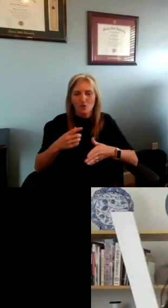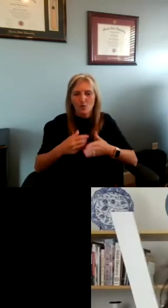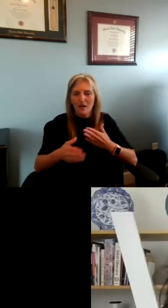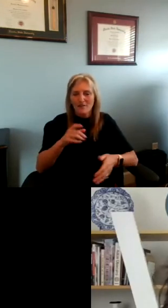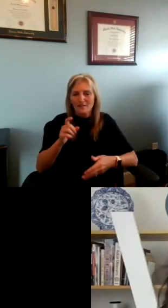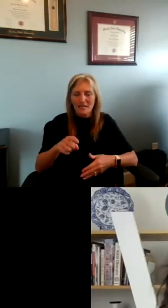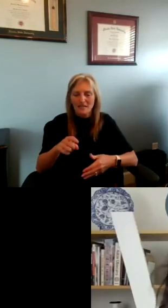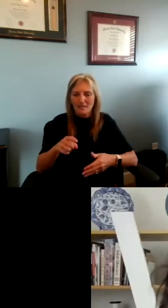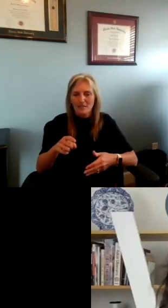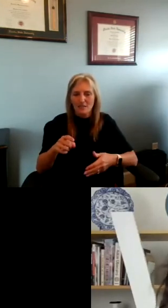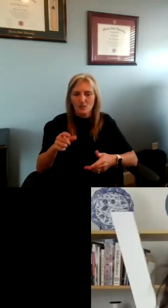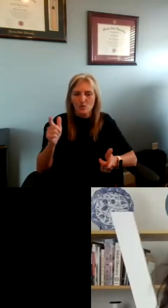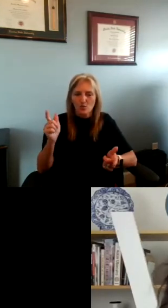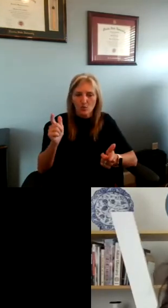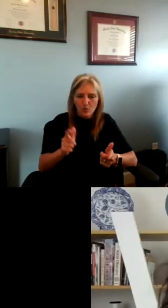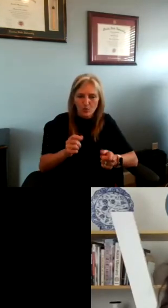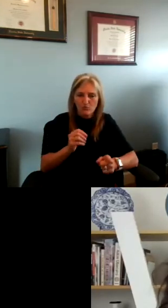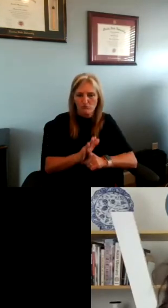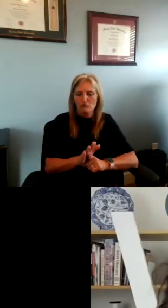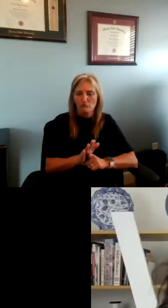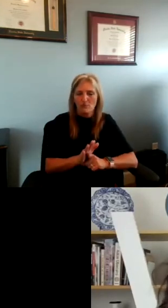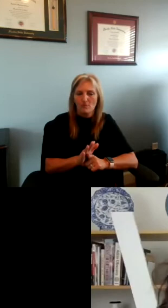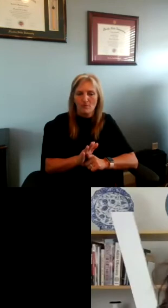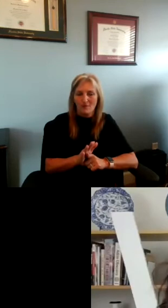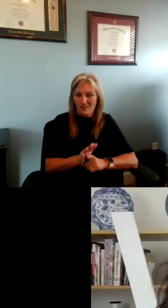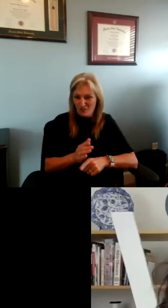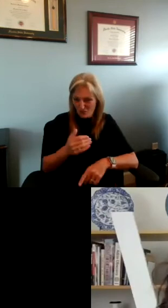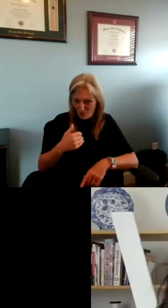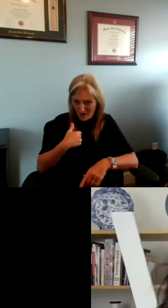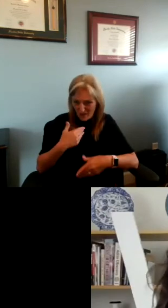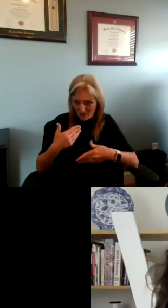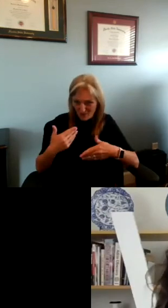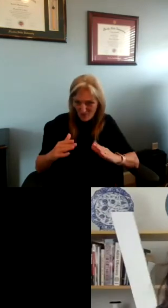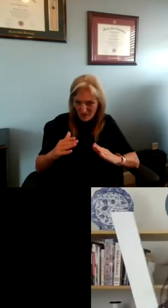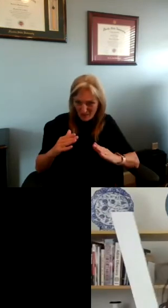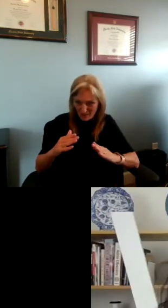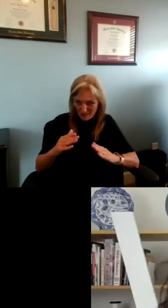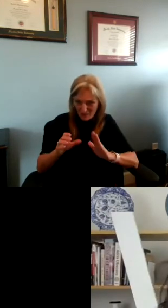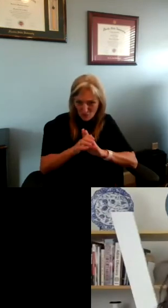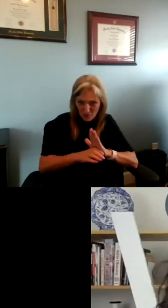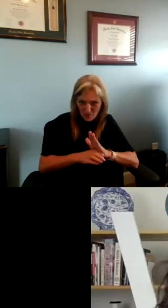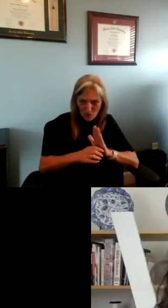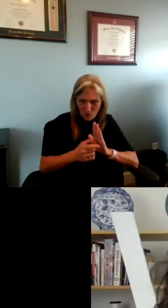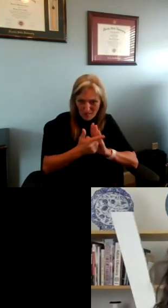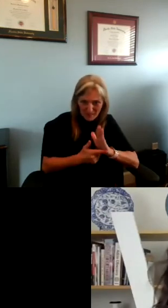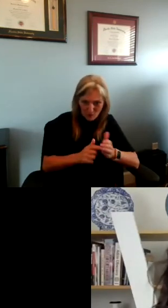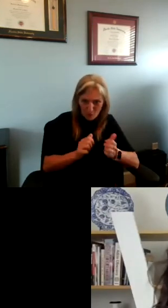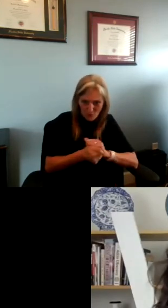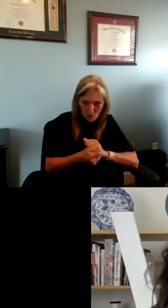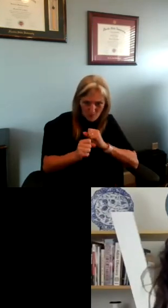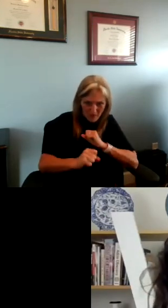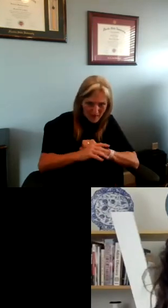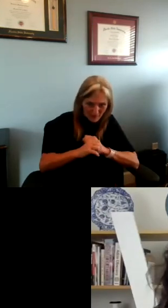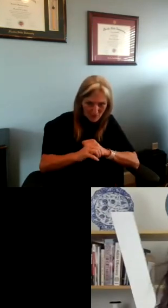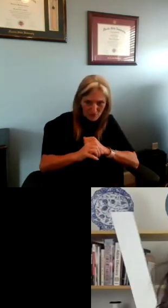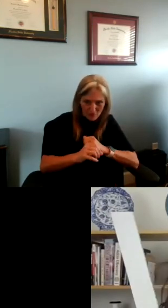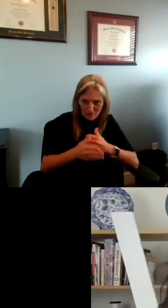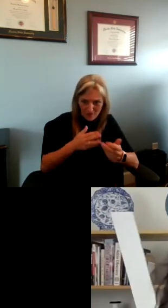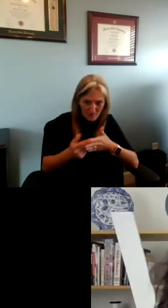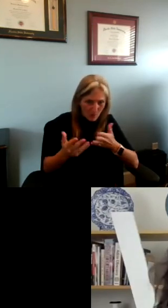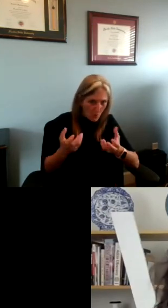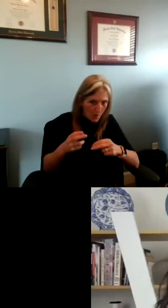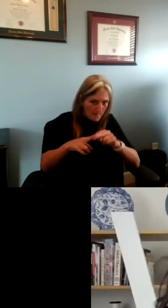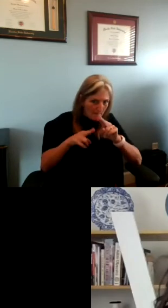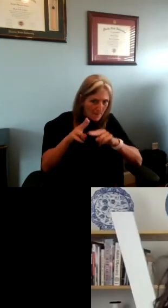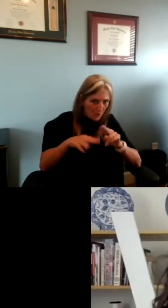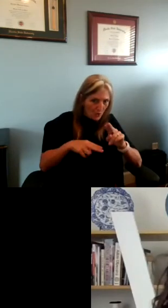the impacts. Are there ways that criminal legal reform advocates, whether or not we want to build better prisons or